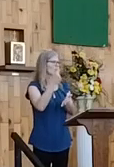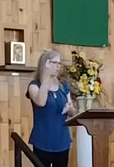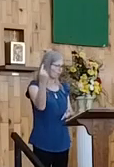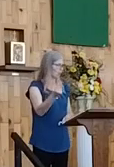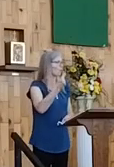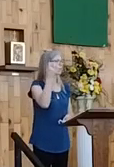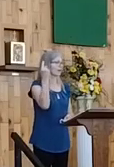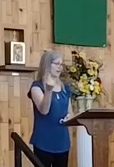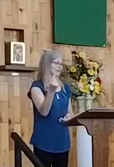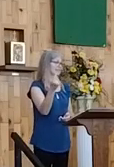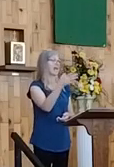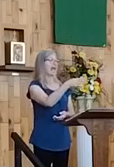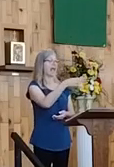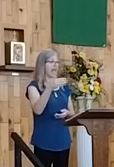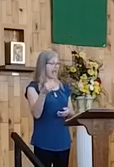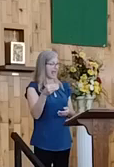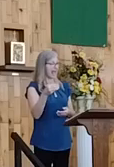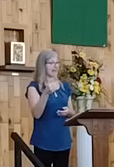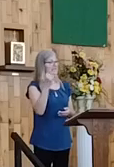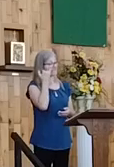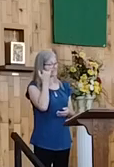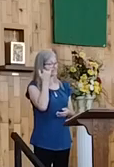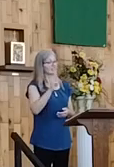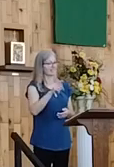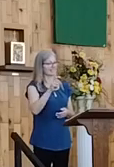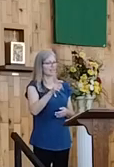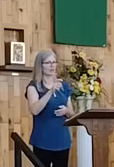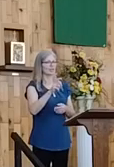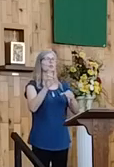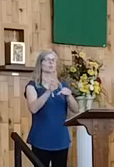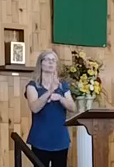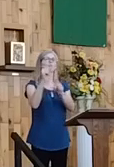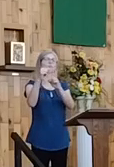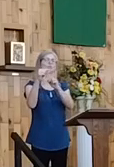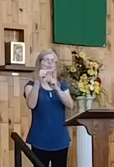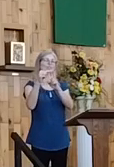times, and when necessary, use words.